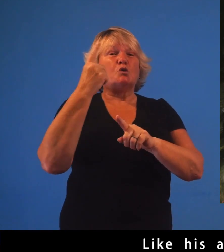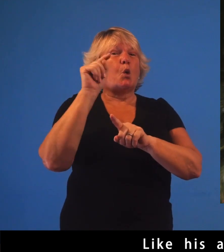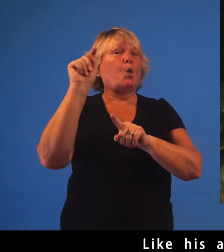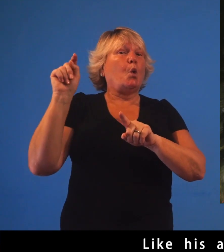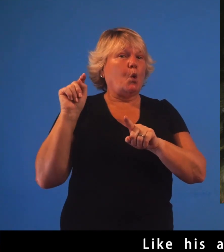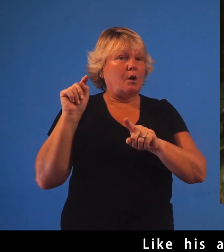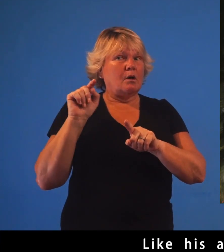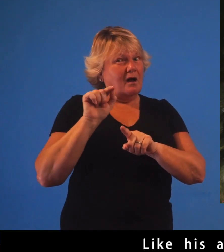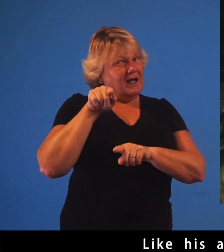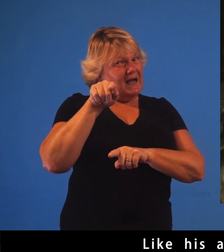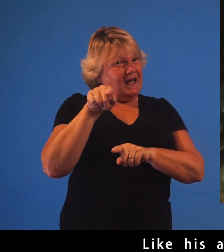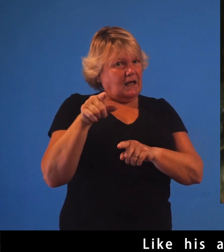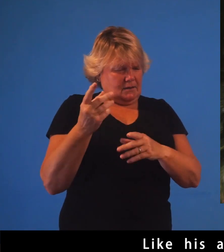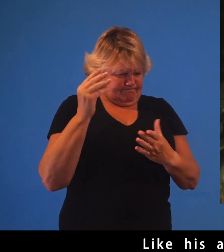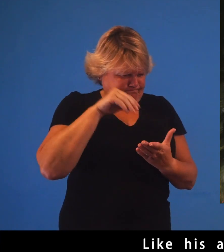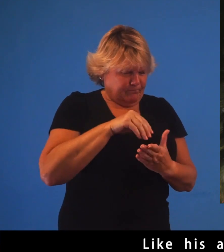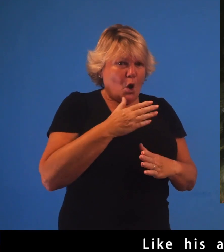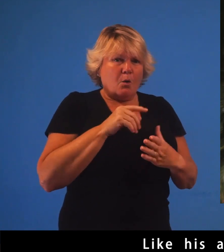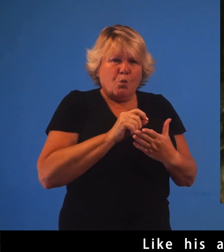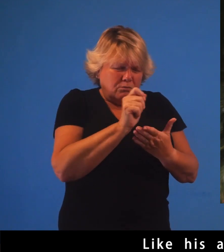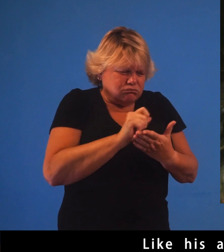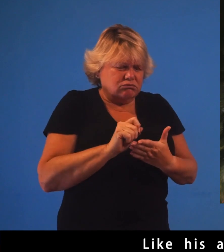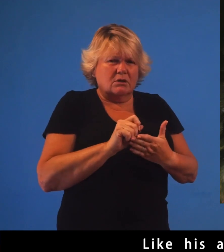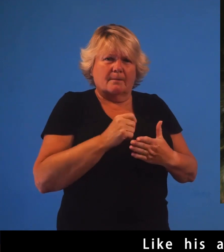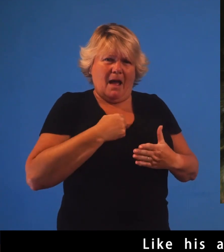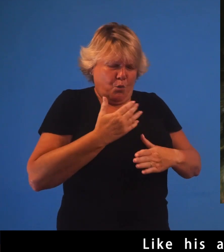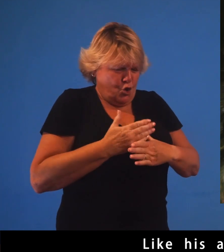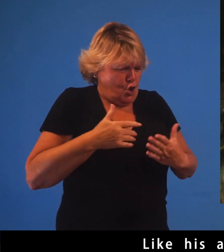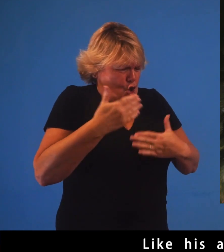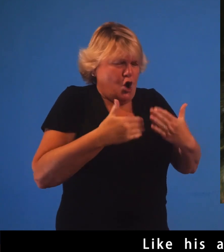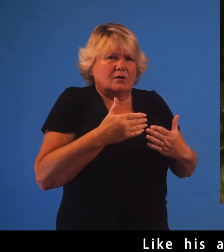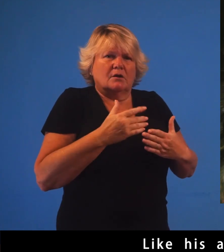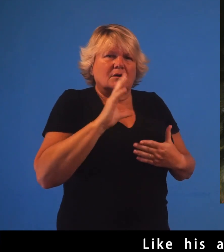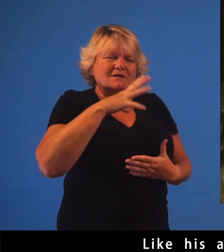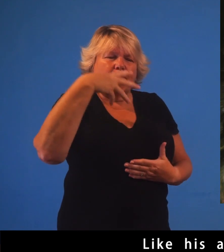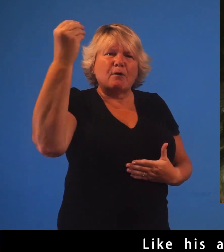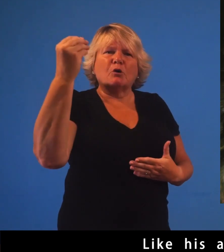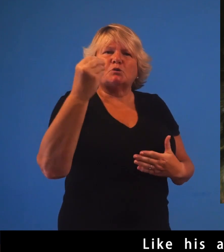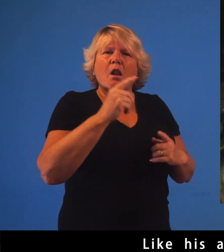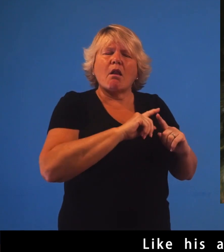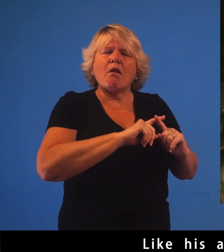Like his artistic heroes, Howson instills his work with spiritual power.